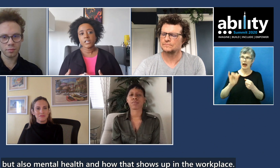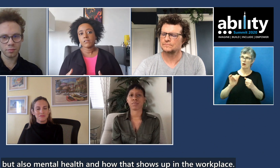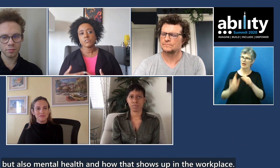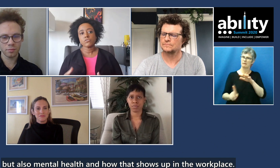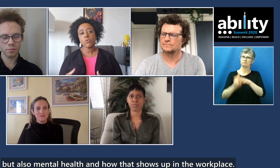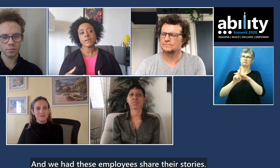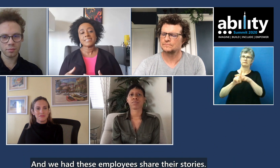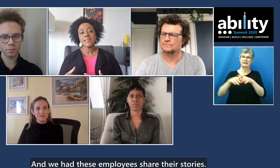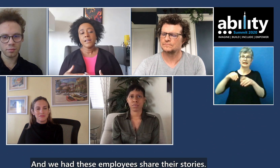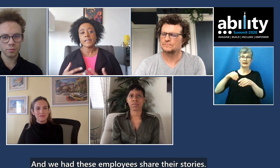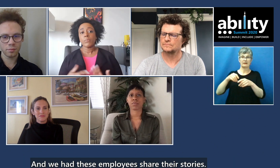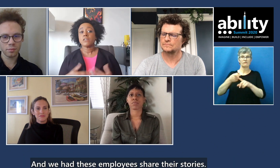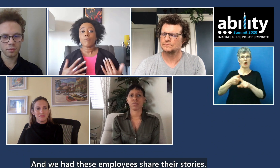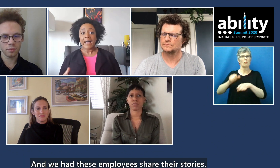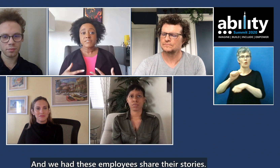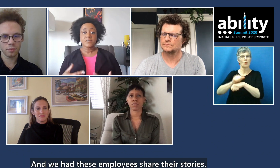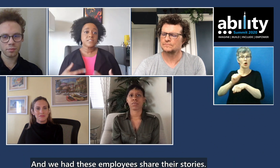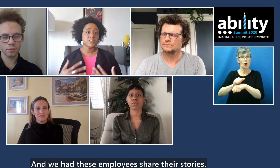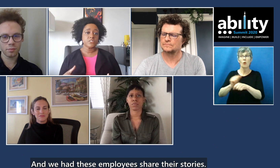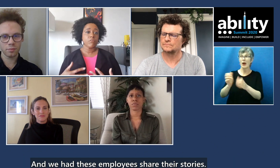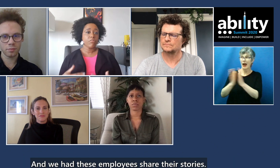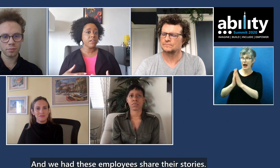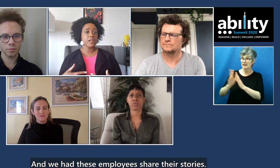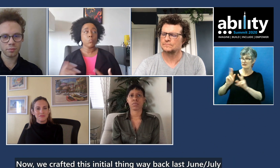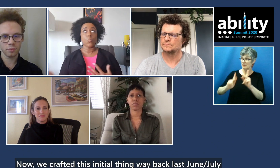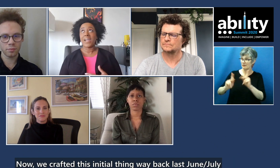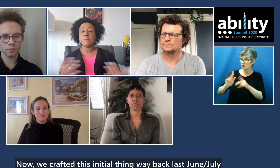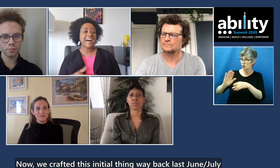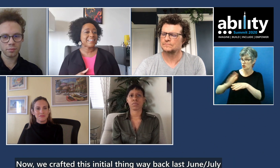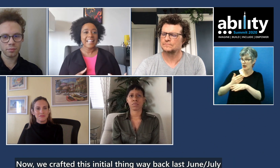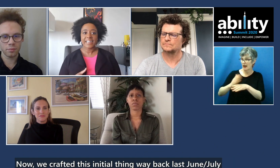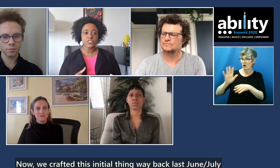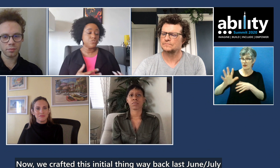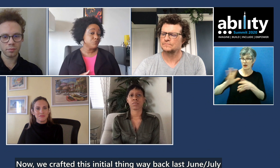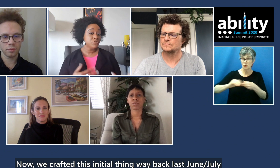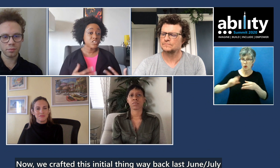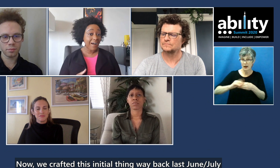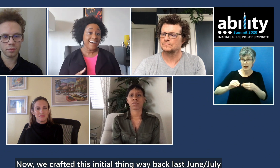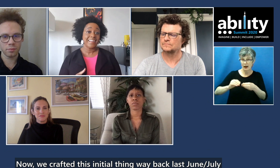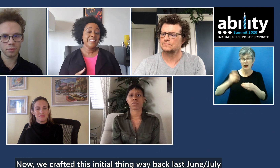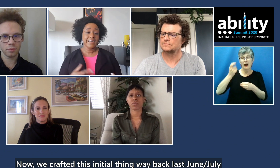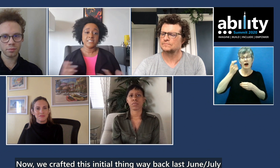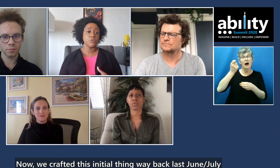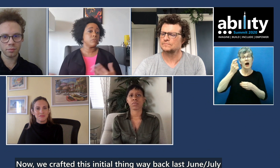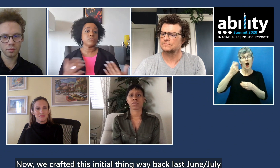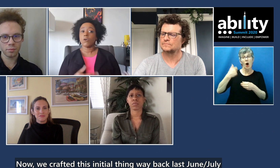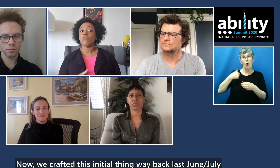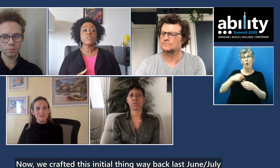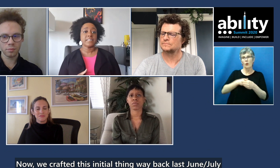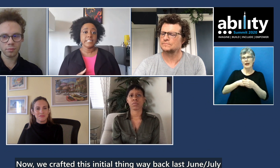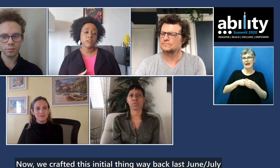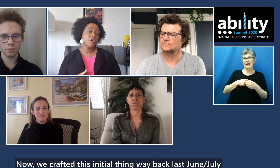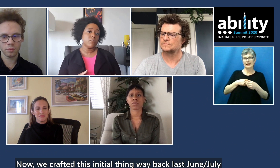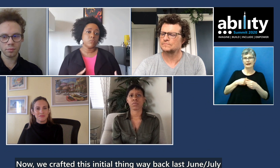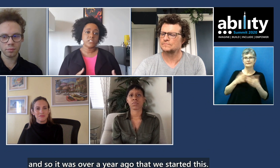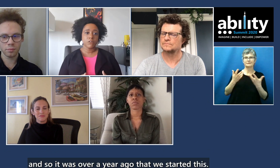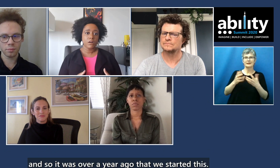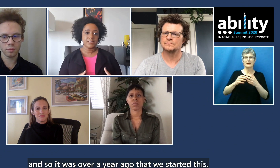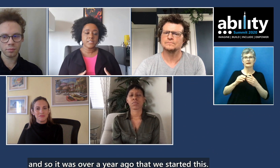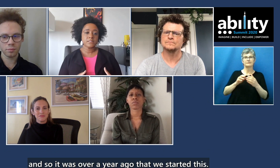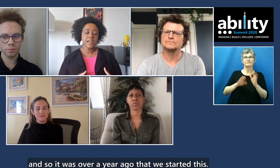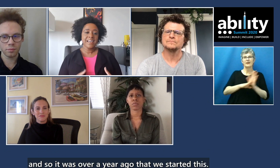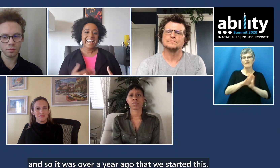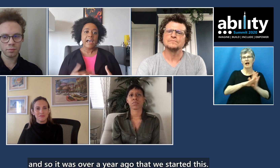these employees share their stories. Now, we crafted this initial thing way back last June, July. And so it was over a year ago